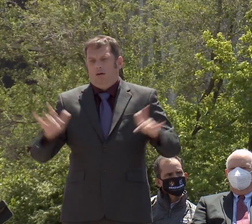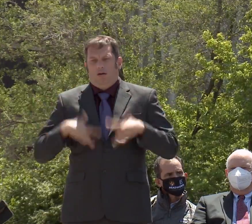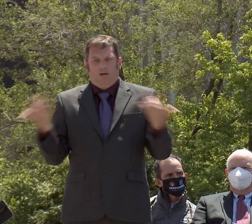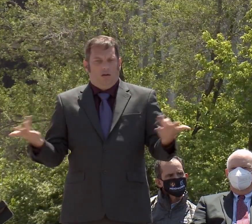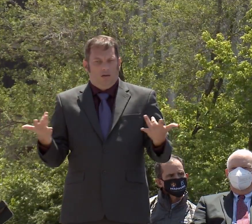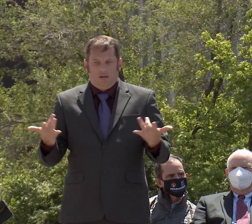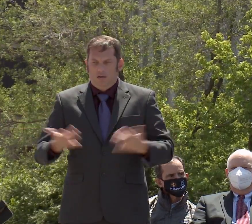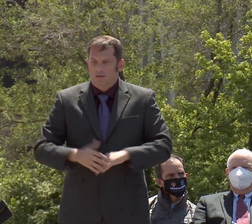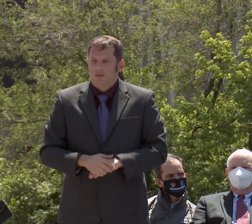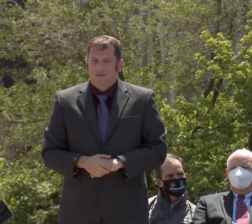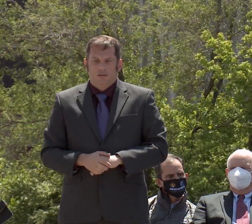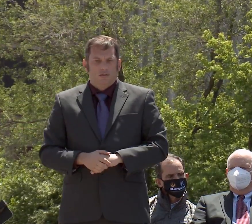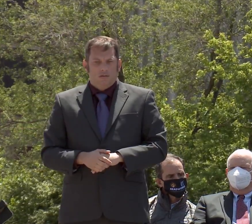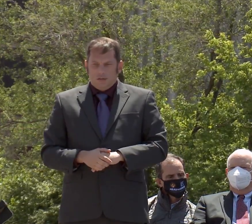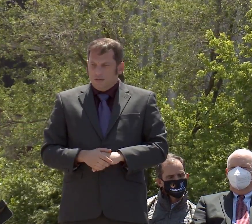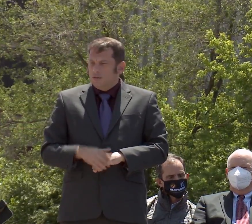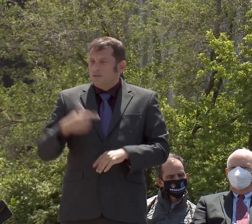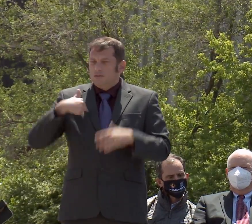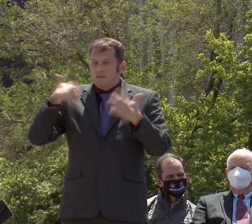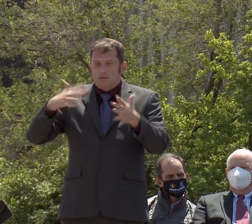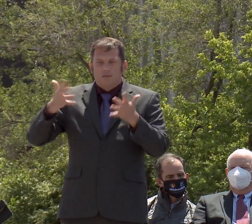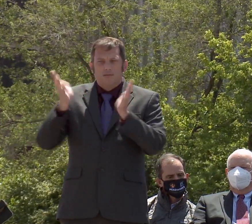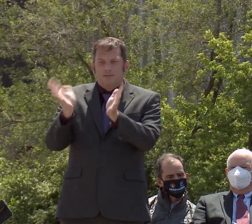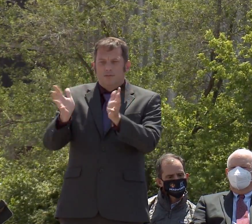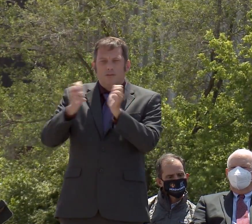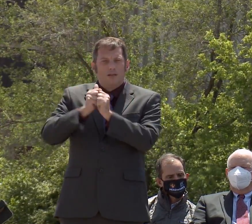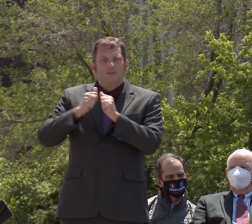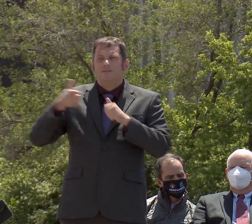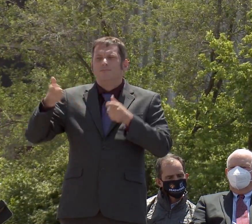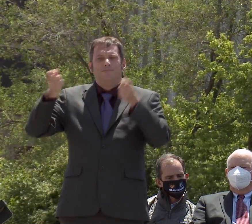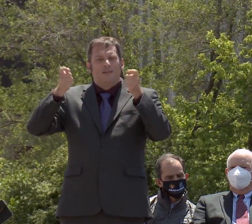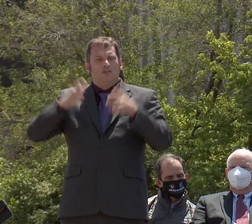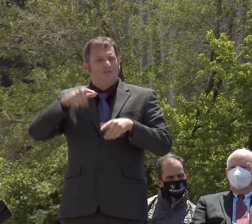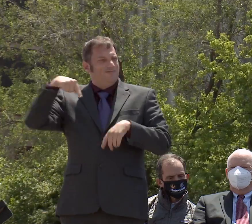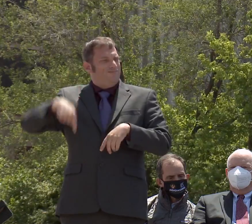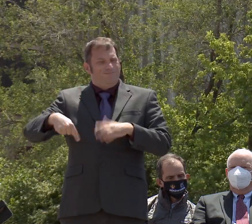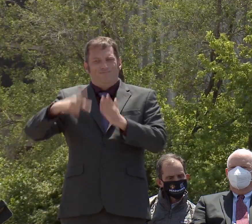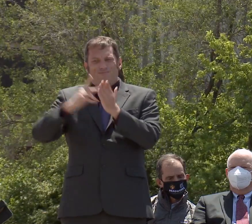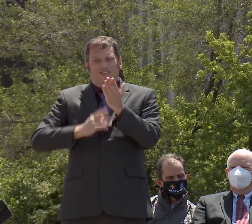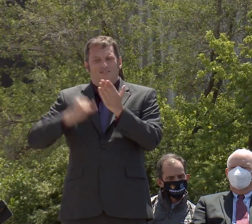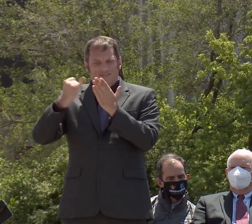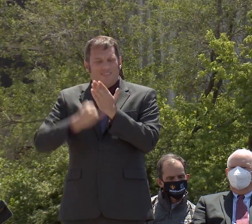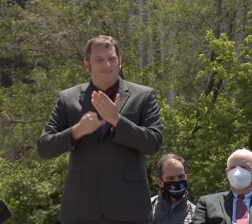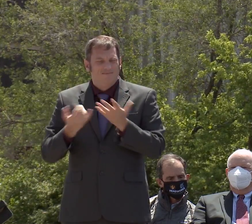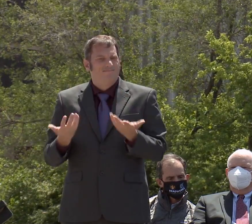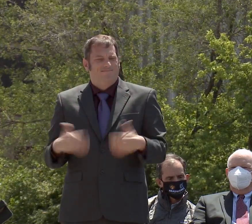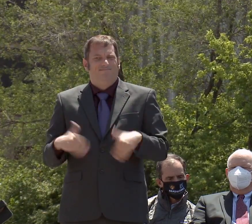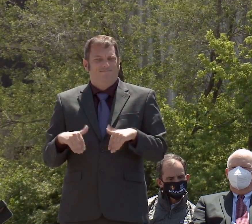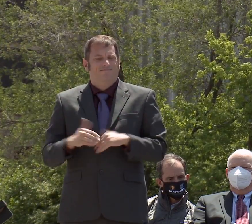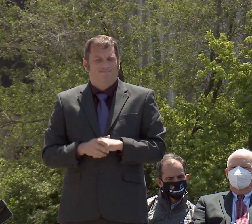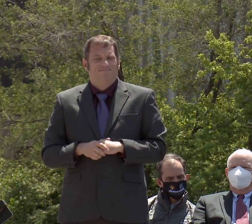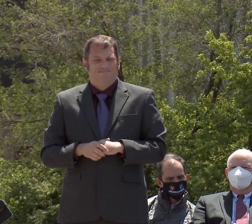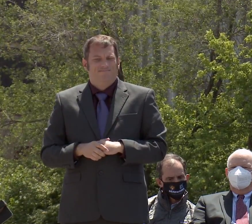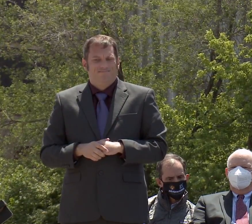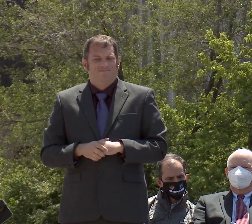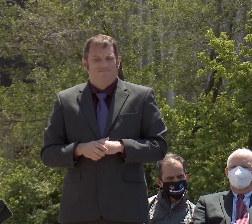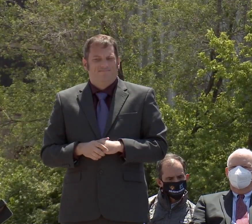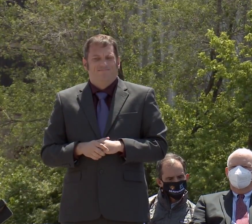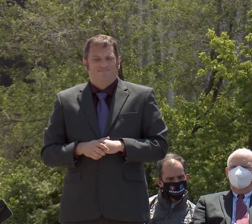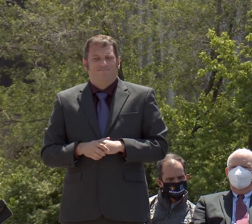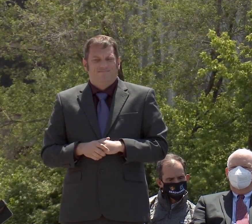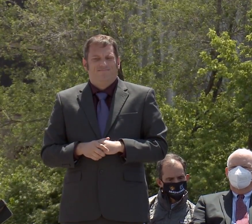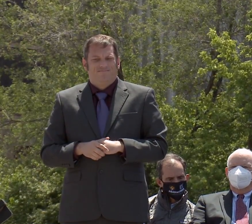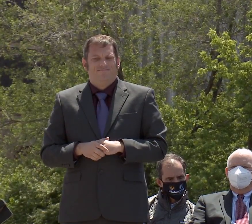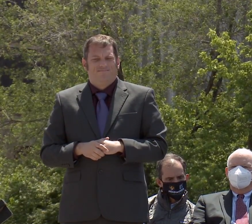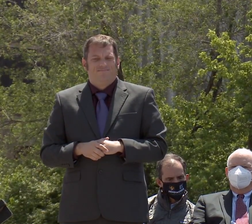this project. As Senator Cardin said, and all of you know, what this is about at the end of the day is a better quality of